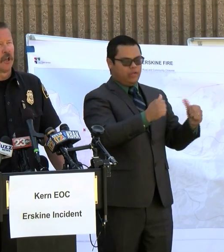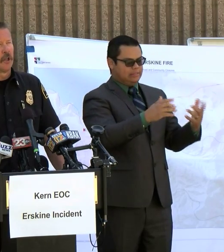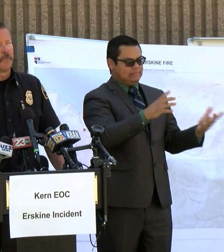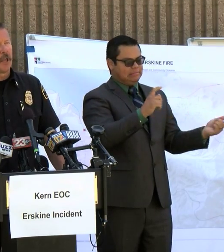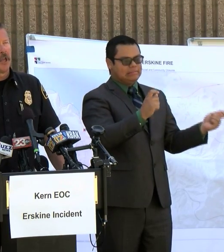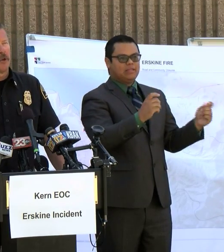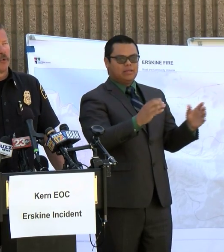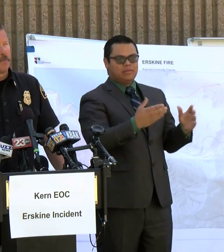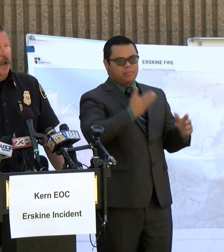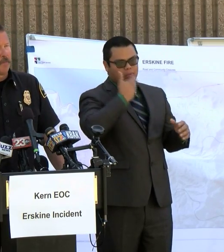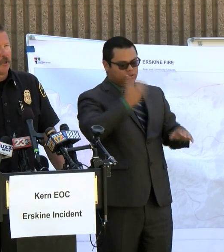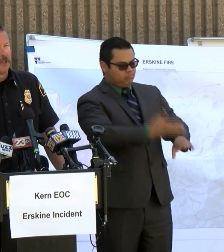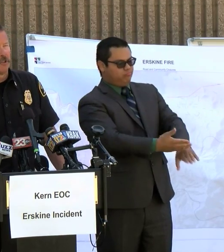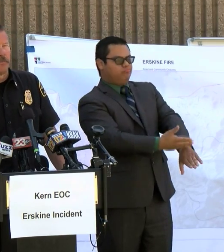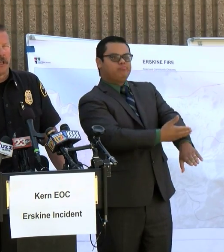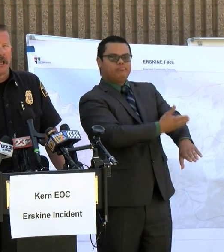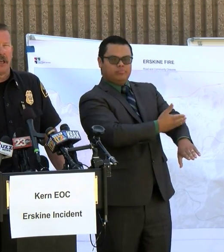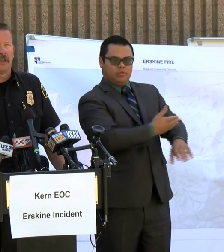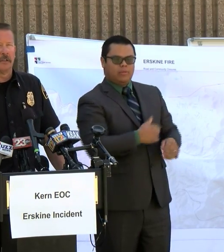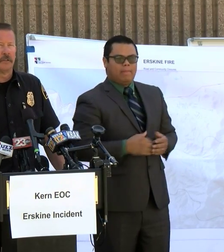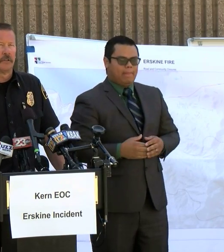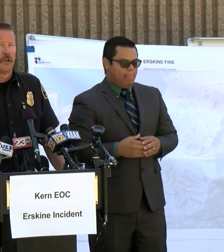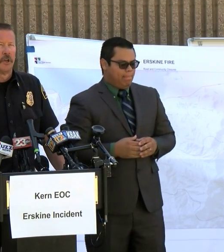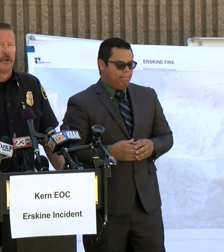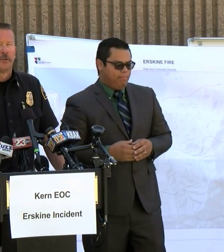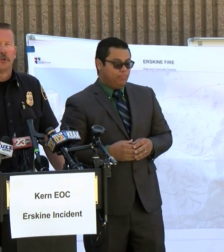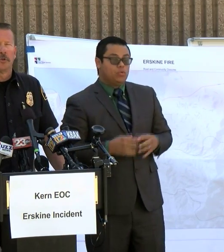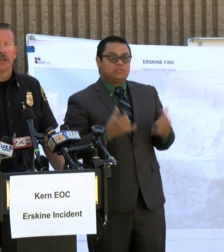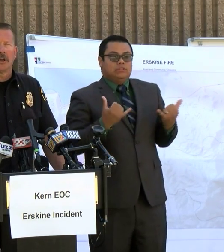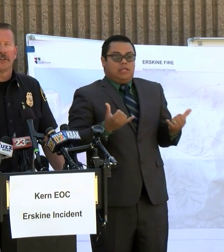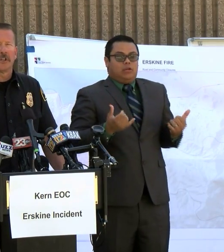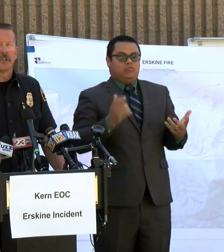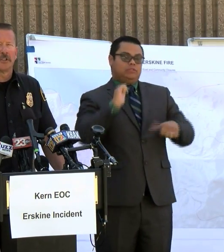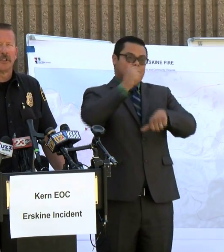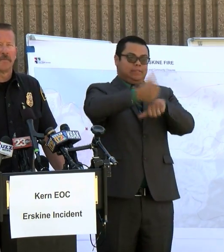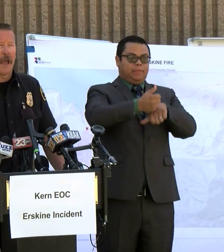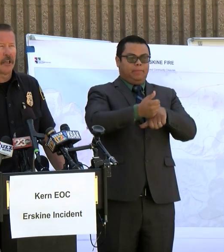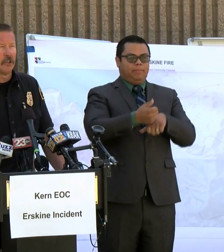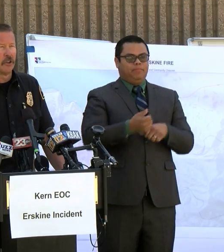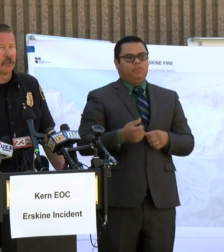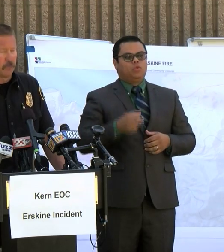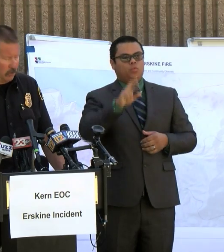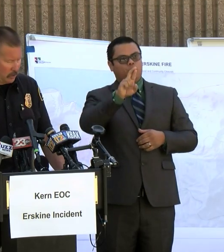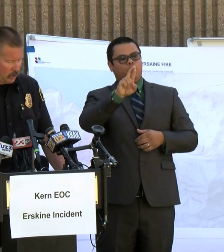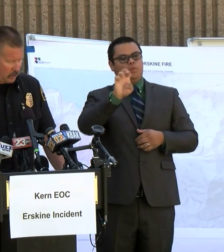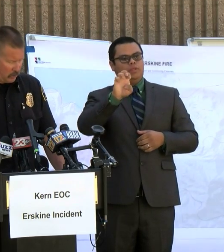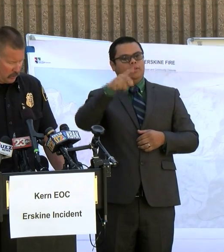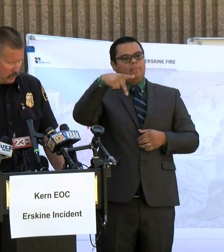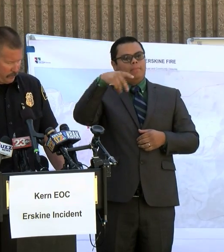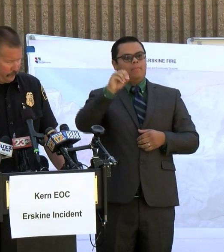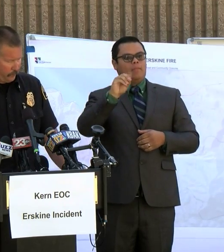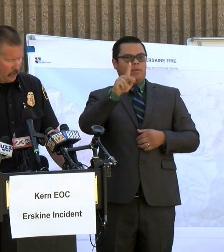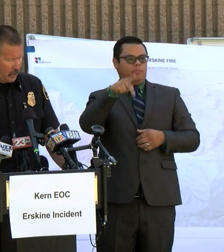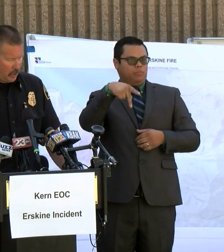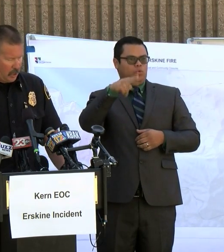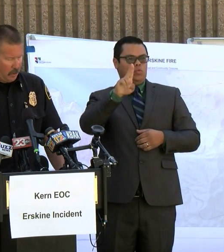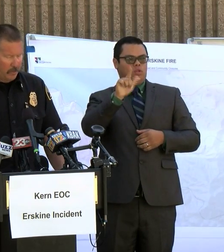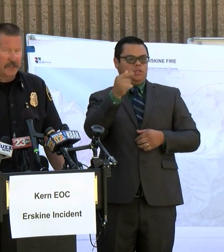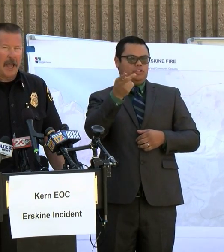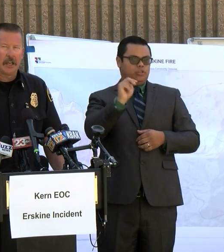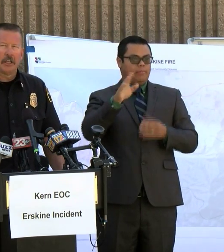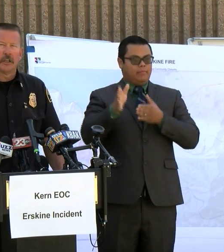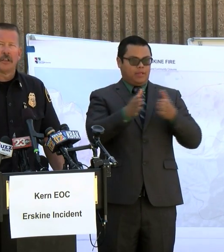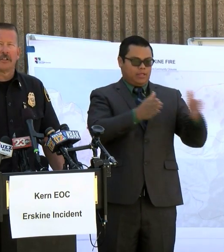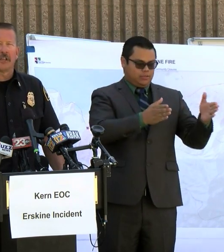is develop a repopulation plan to get our citizens back in their communities.